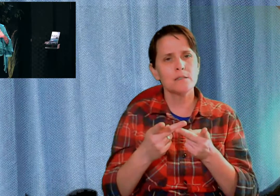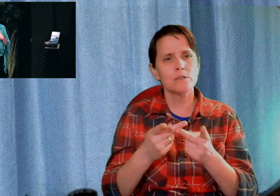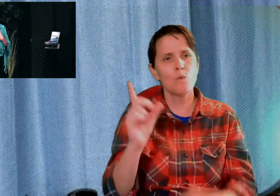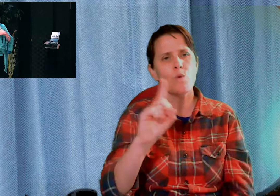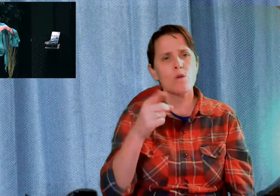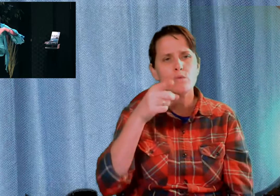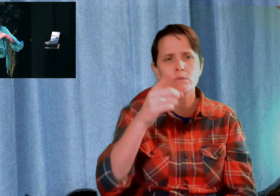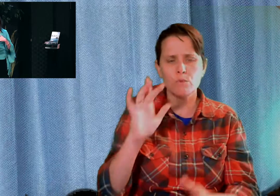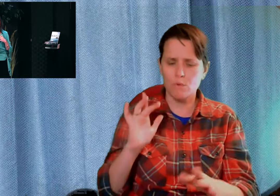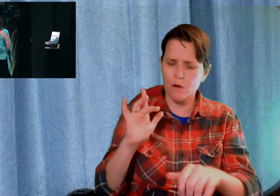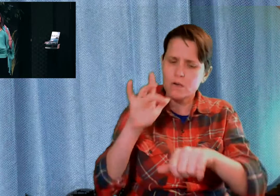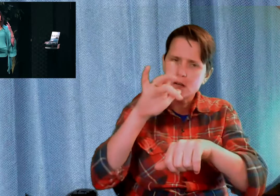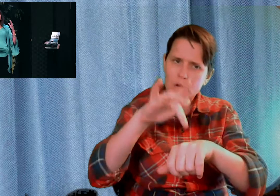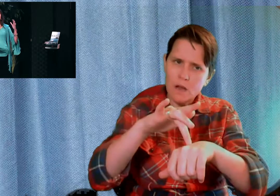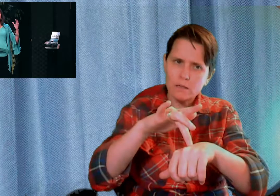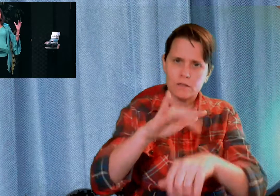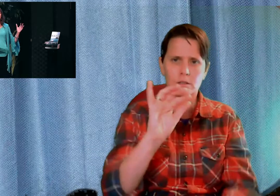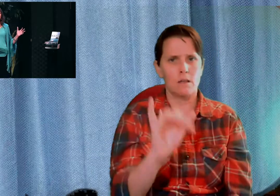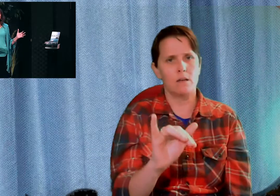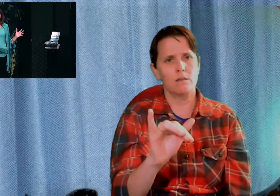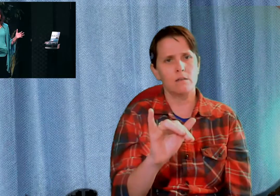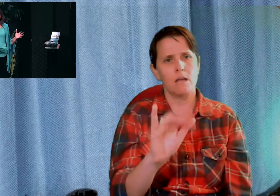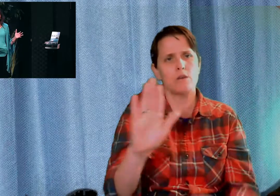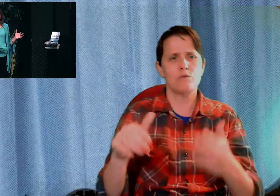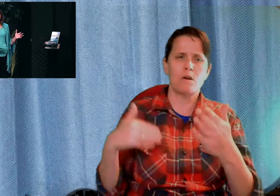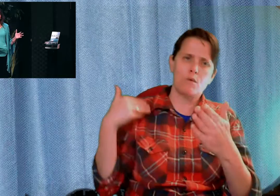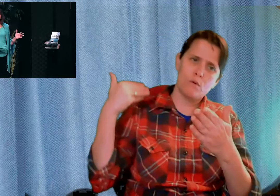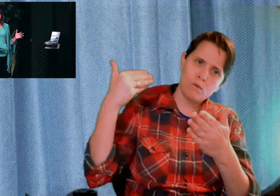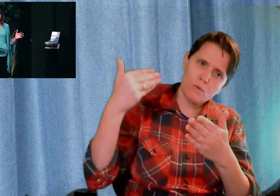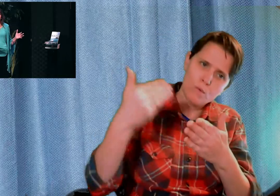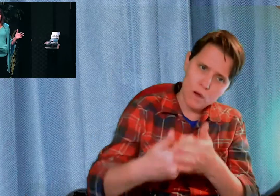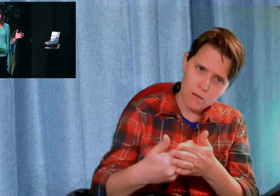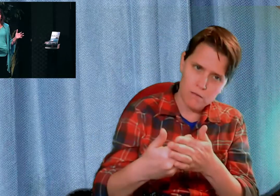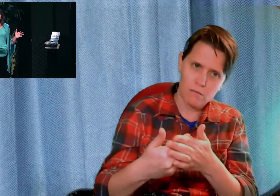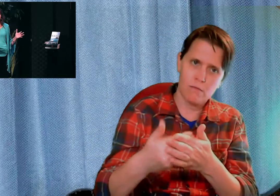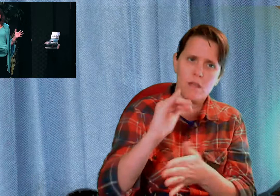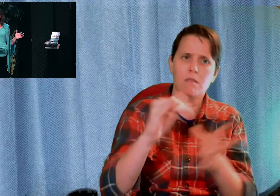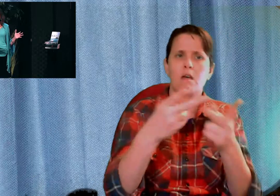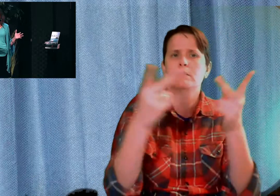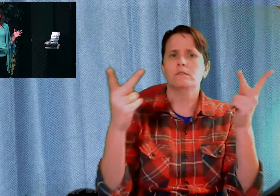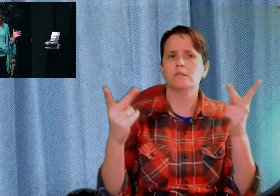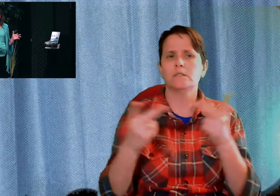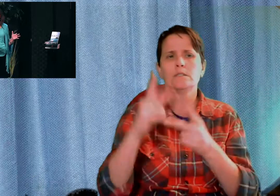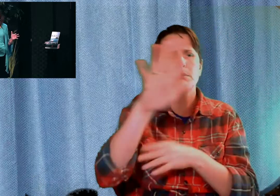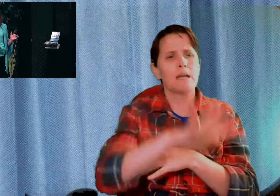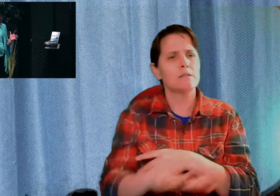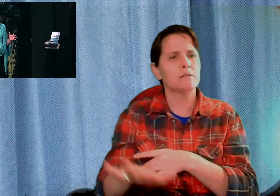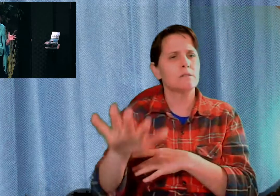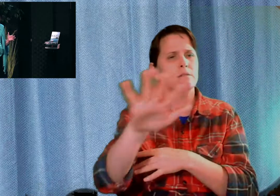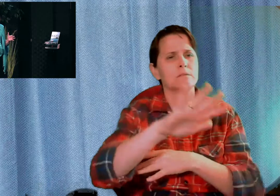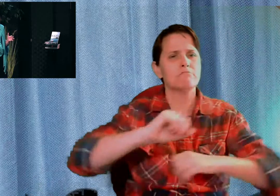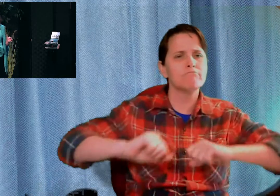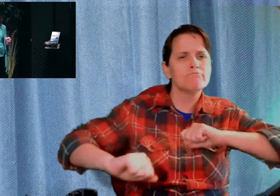And you land in this spaciousness that is ease, no matter what's going on.